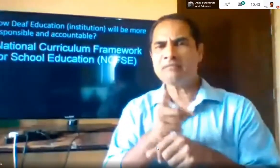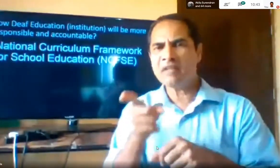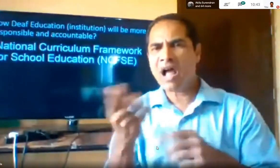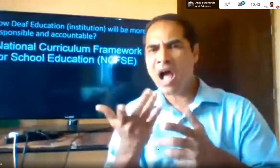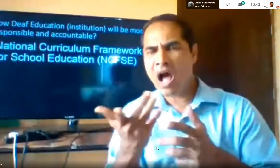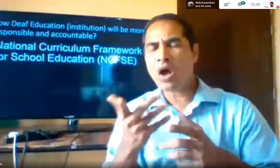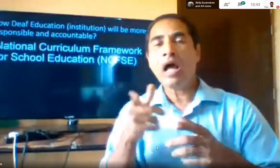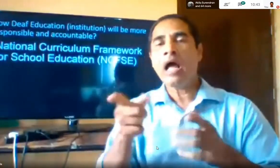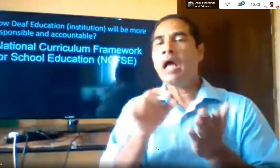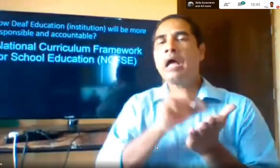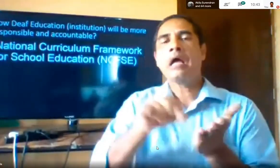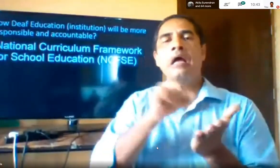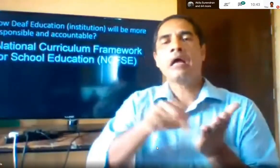So there are many courses in the school,